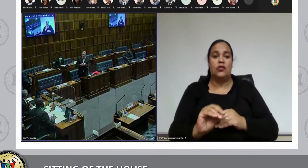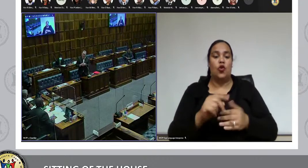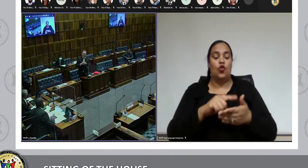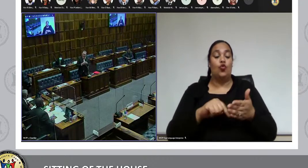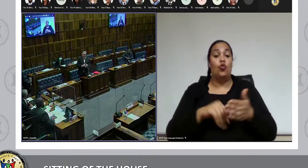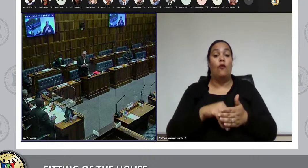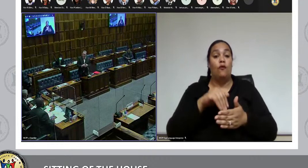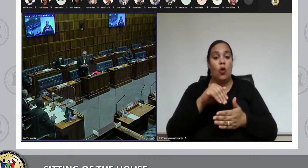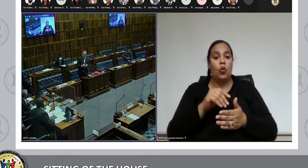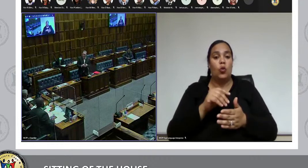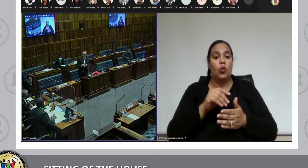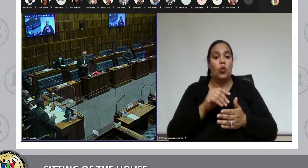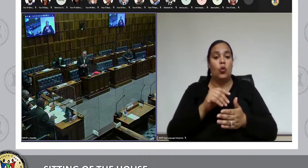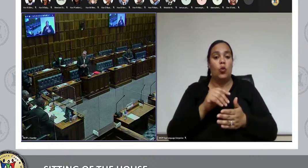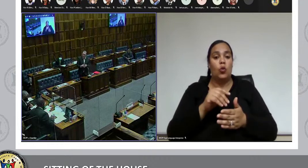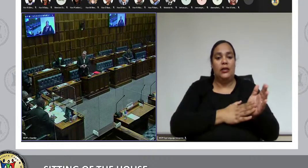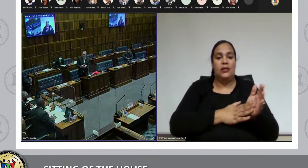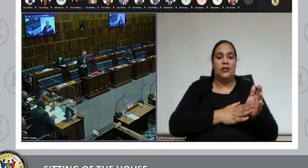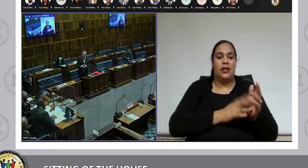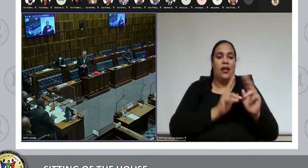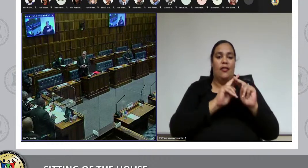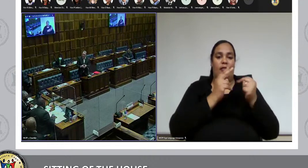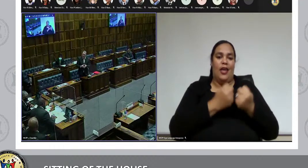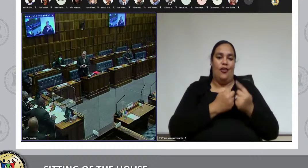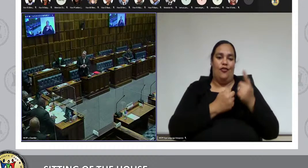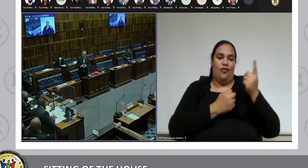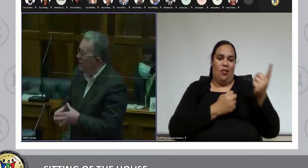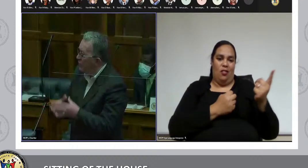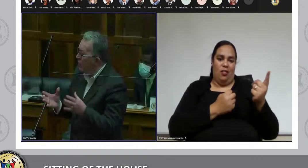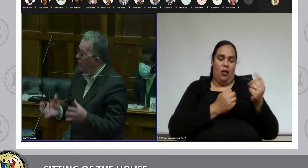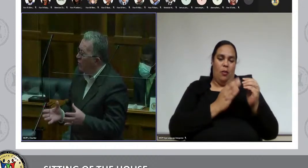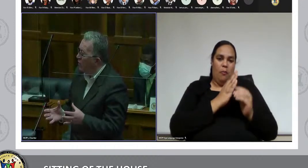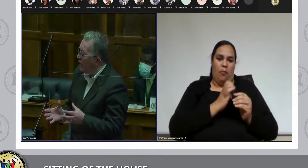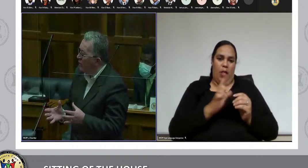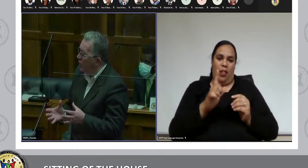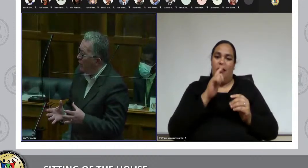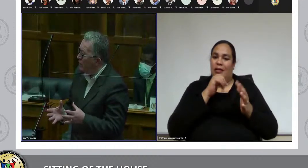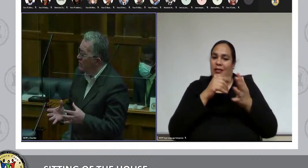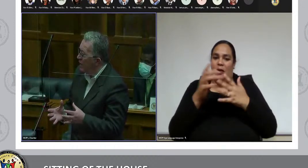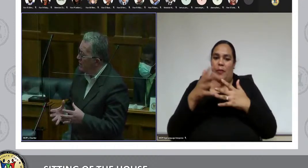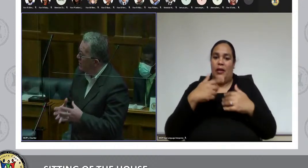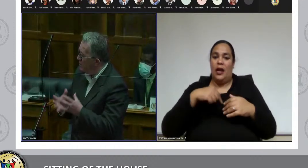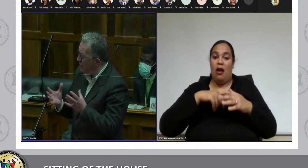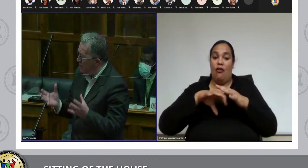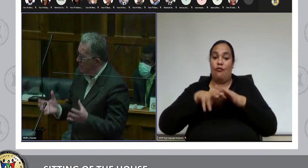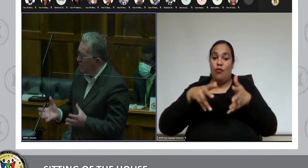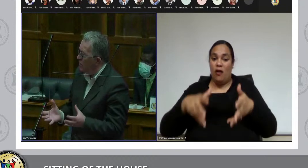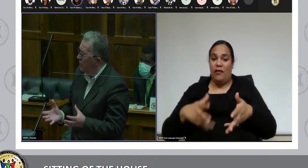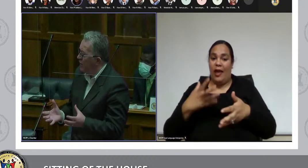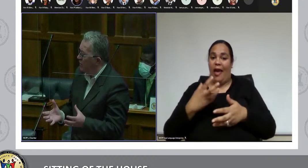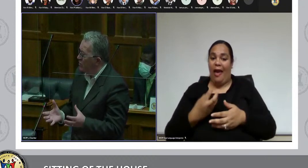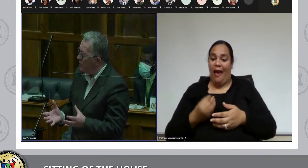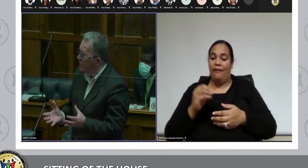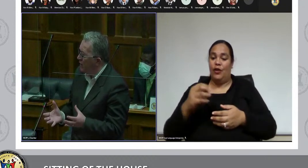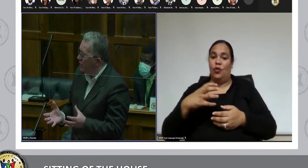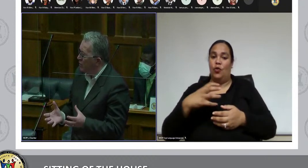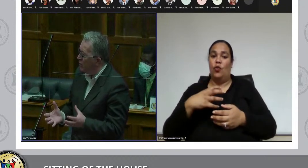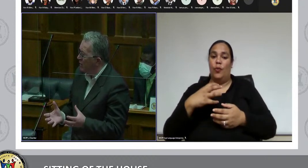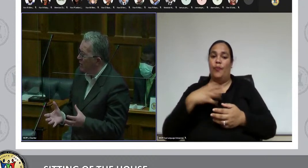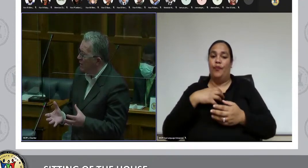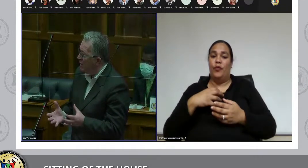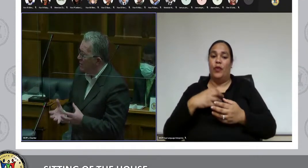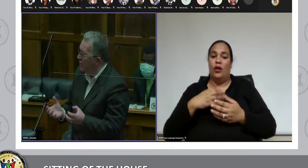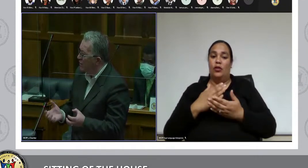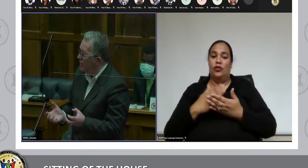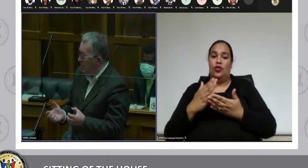vote against the National Division of Revenue Bill, even though our province has its justifiable share of the